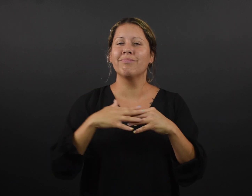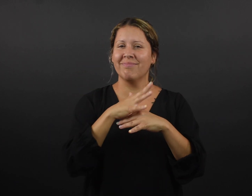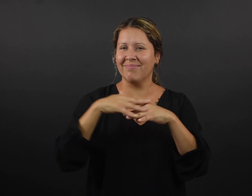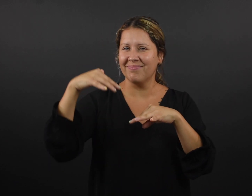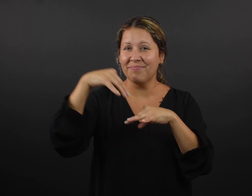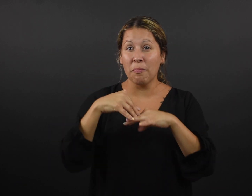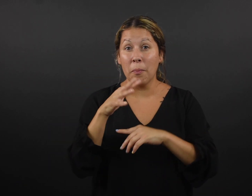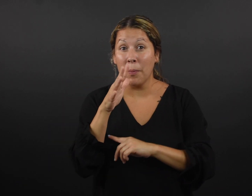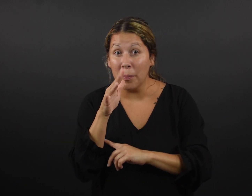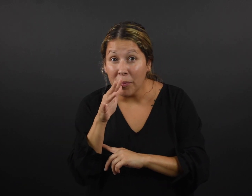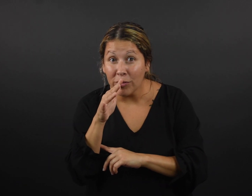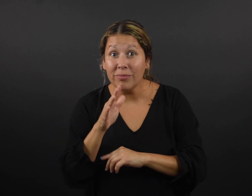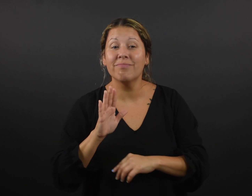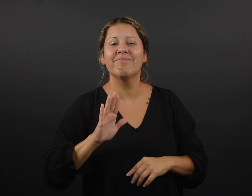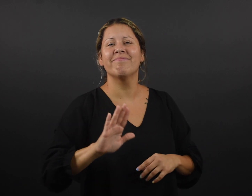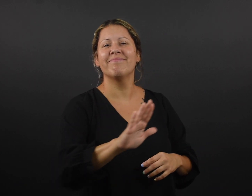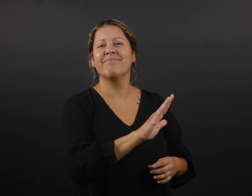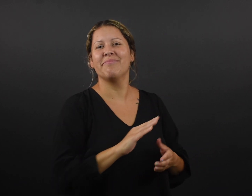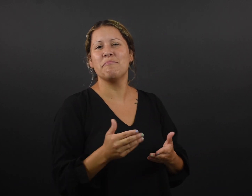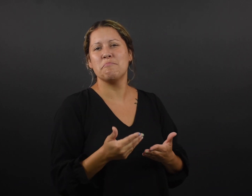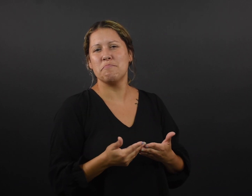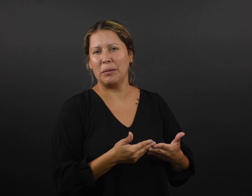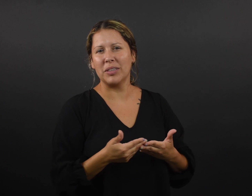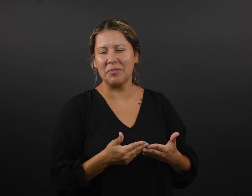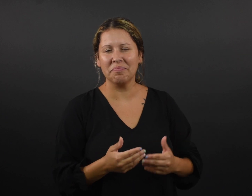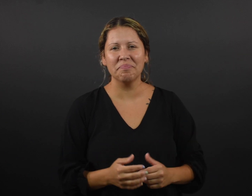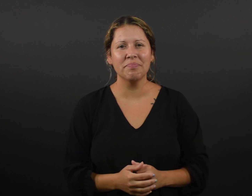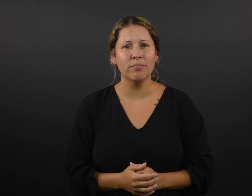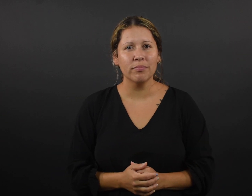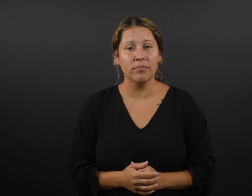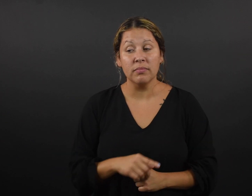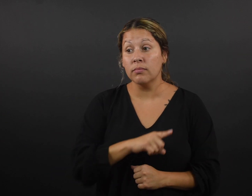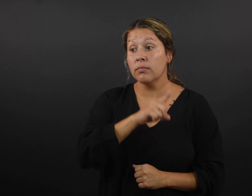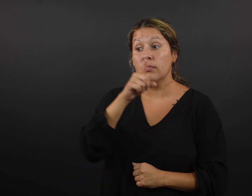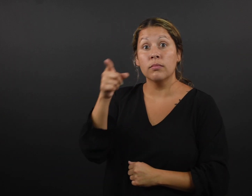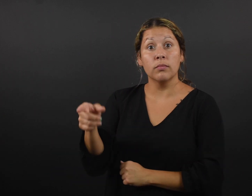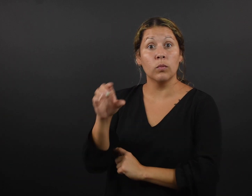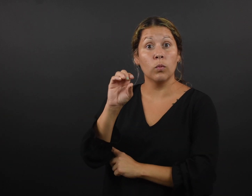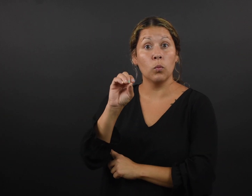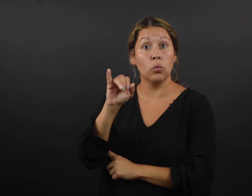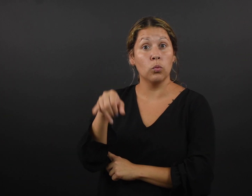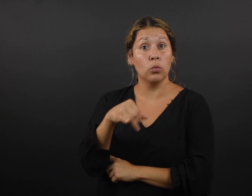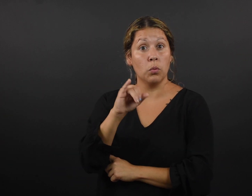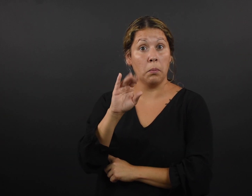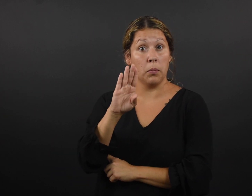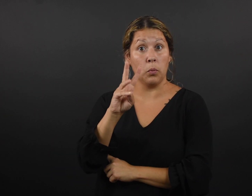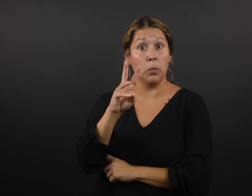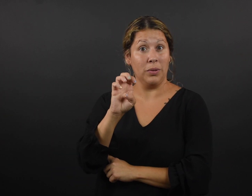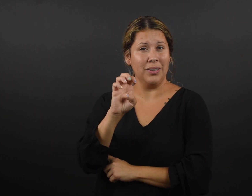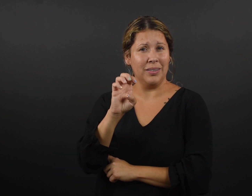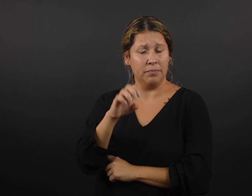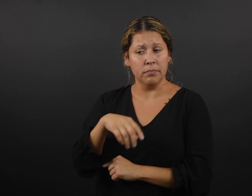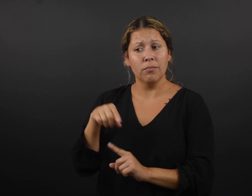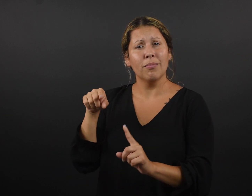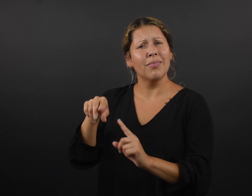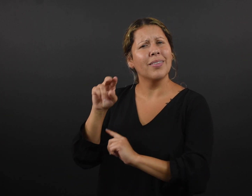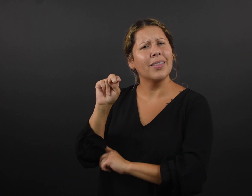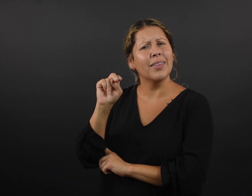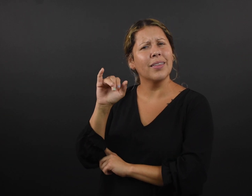In Ojibwe, Nitimising Gimishkikinan means first medicine, paying homage